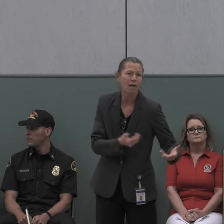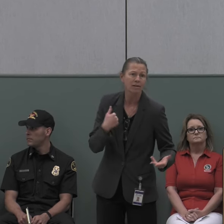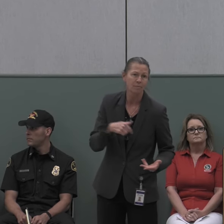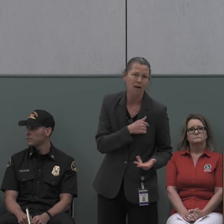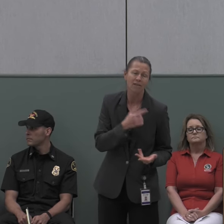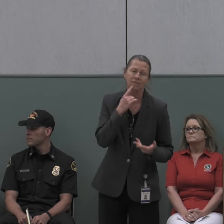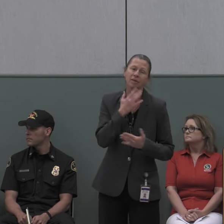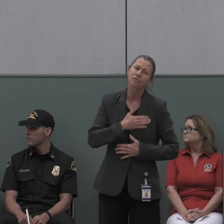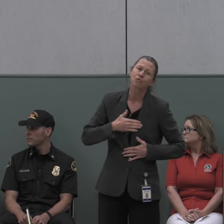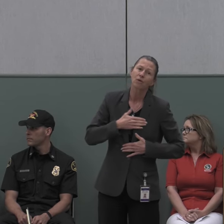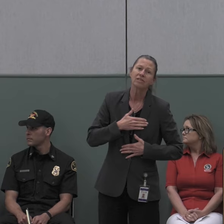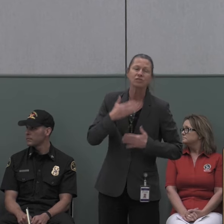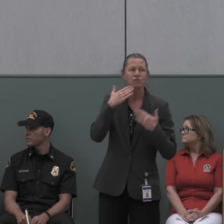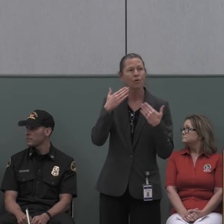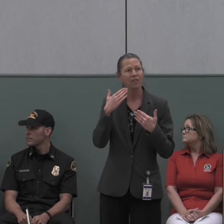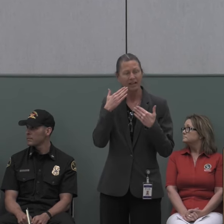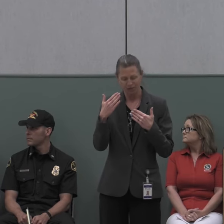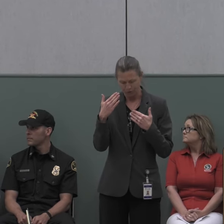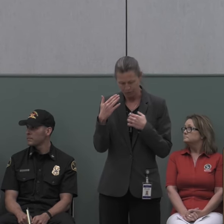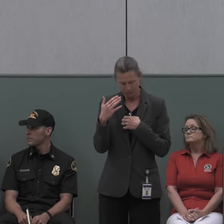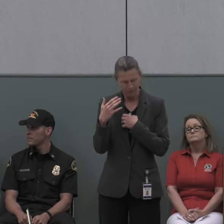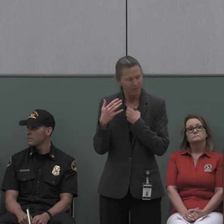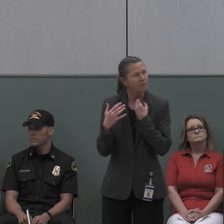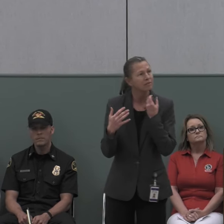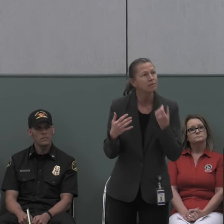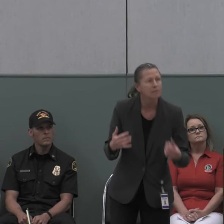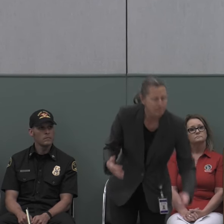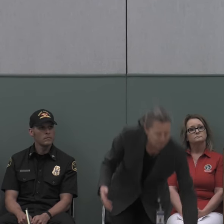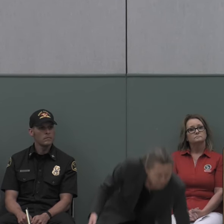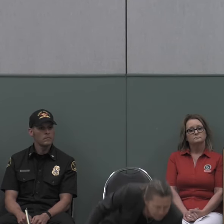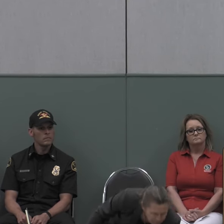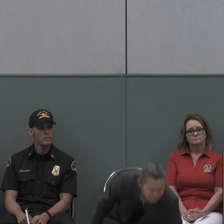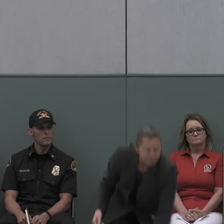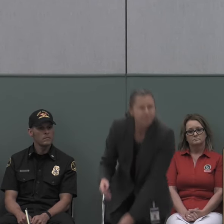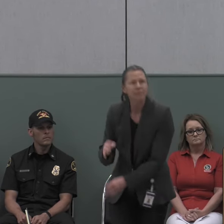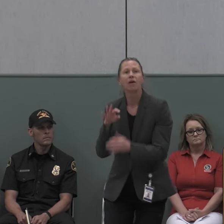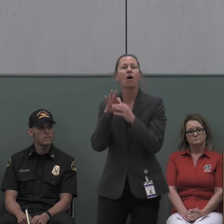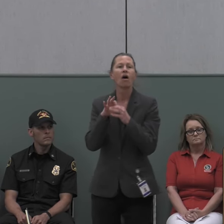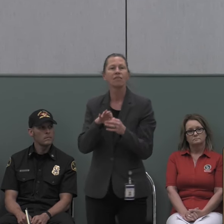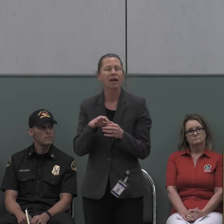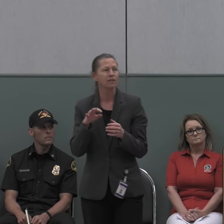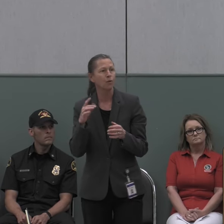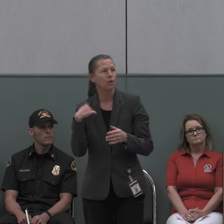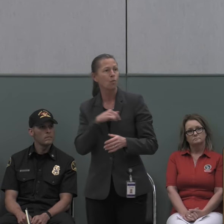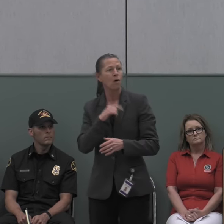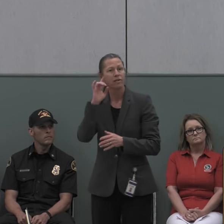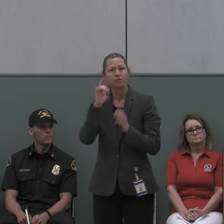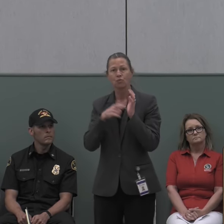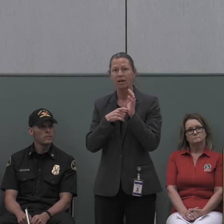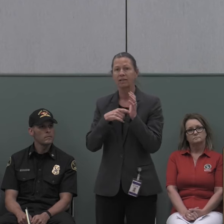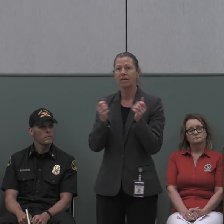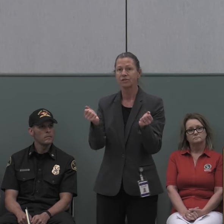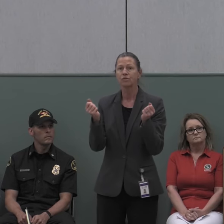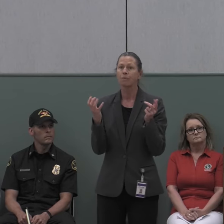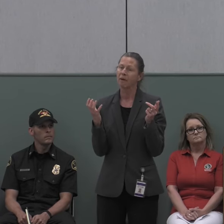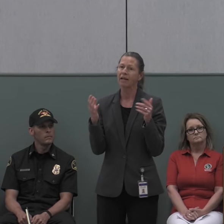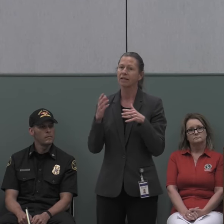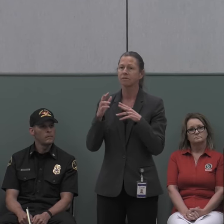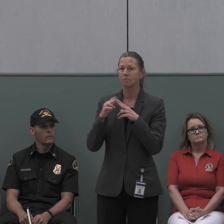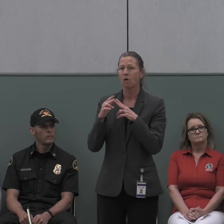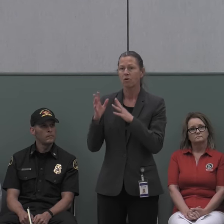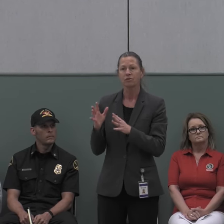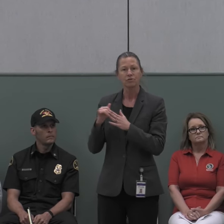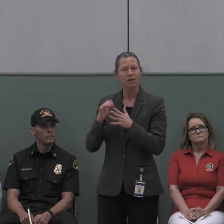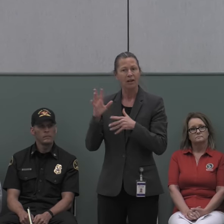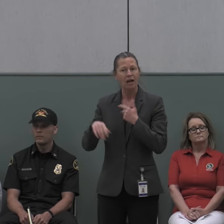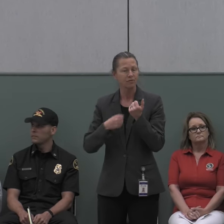for letting us serve you. And on that note, we wanted to recognize there's many partners who have supported us through our